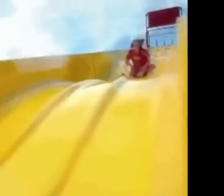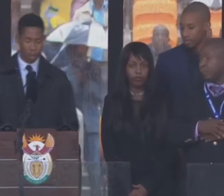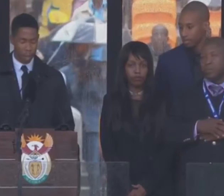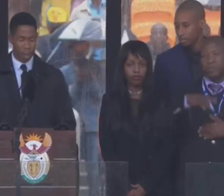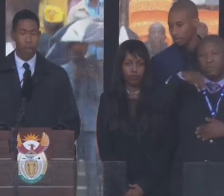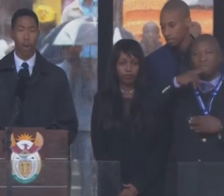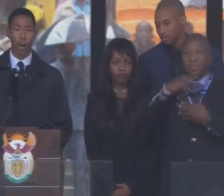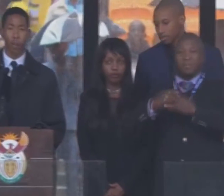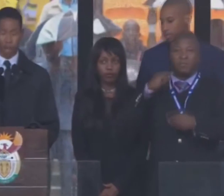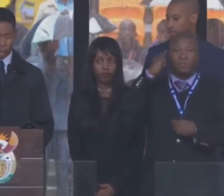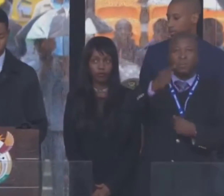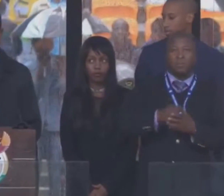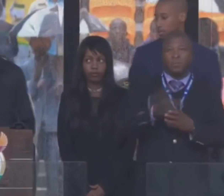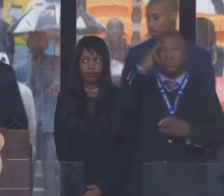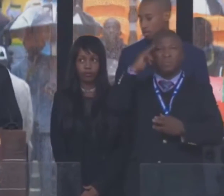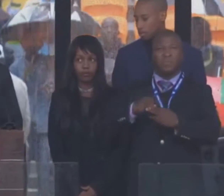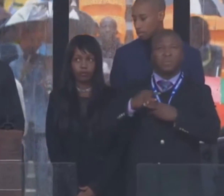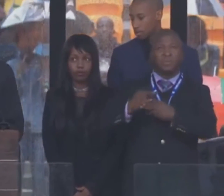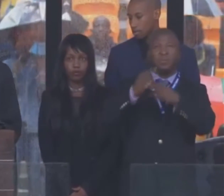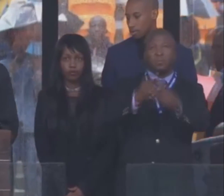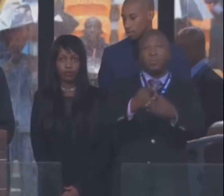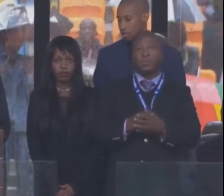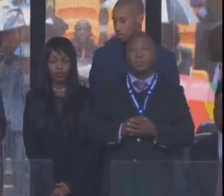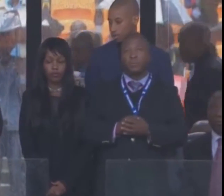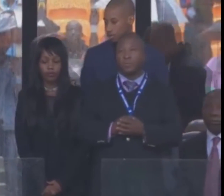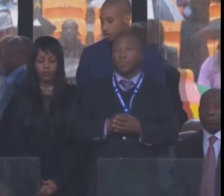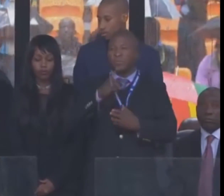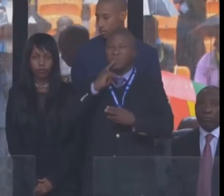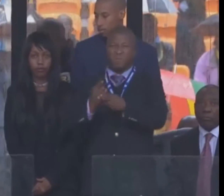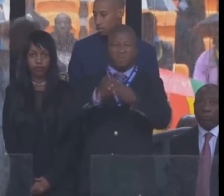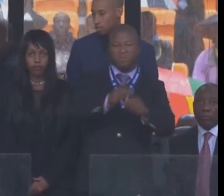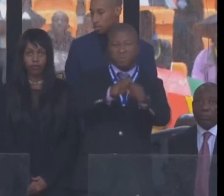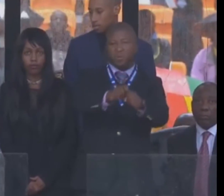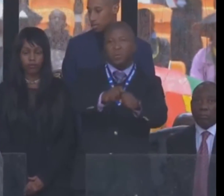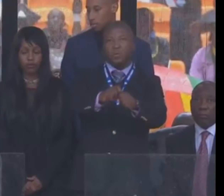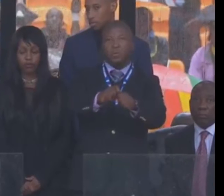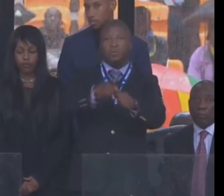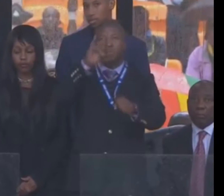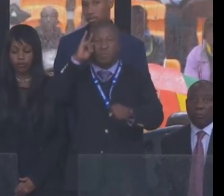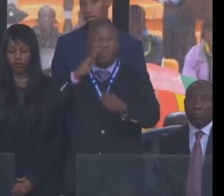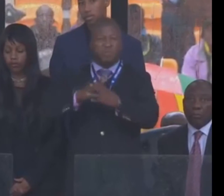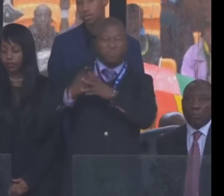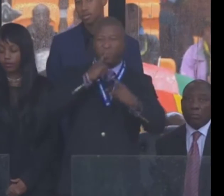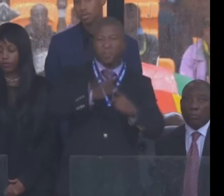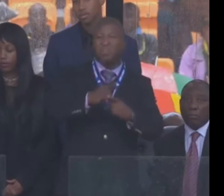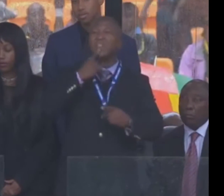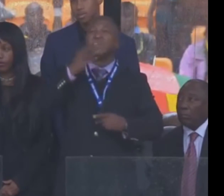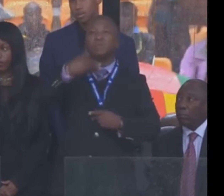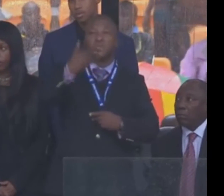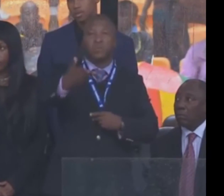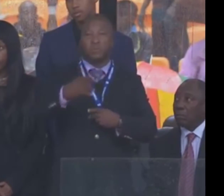They say, you are a brilliant man. You retort. Gavin Becky was brilliant too. They say,